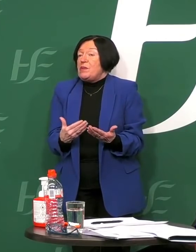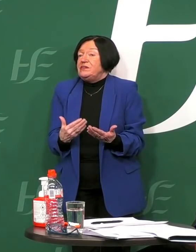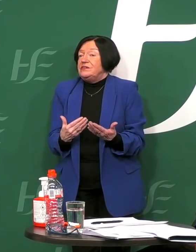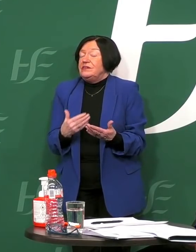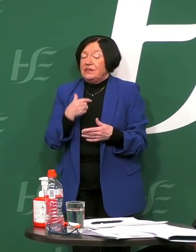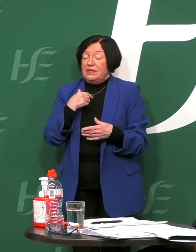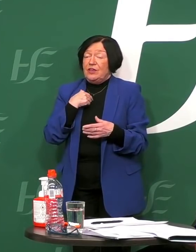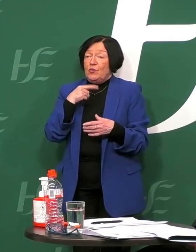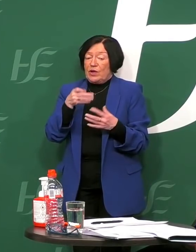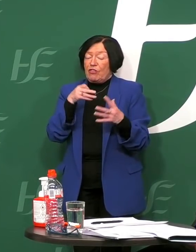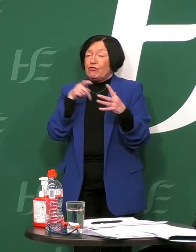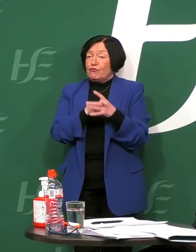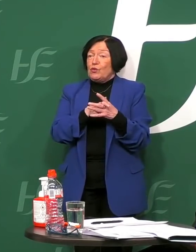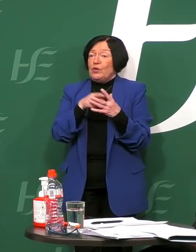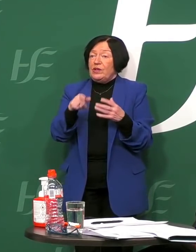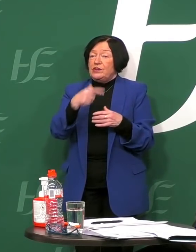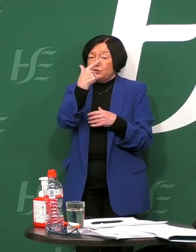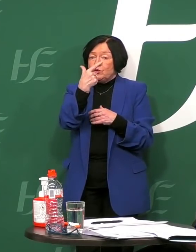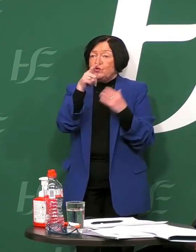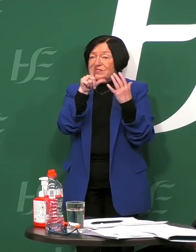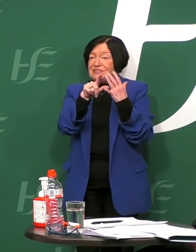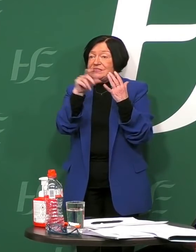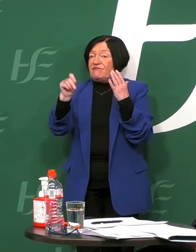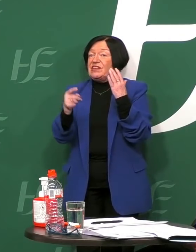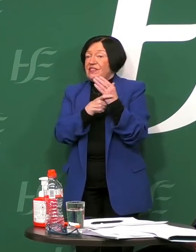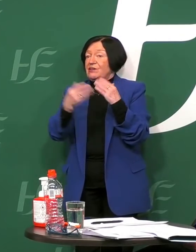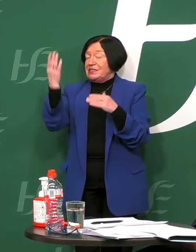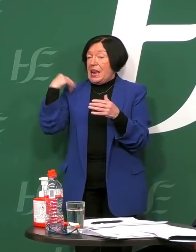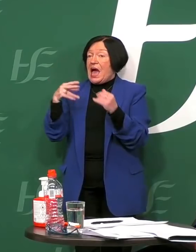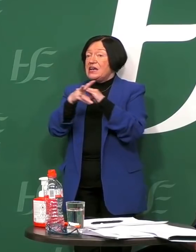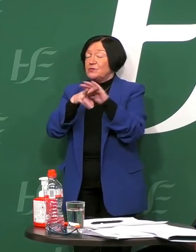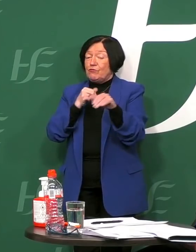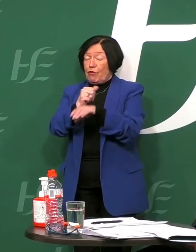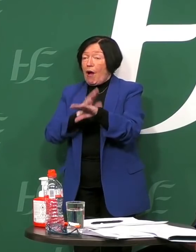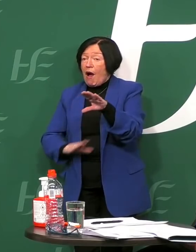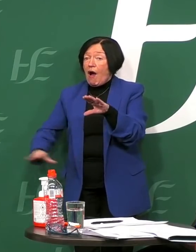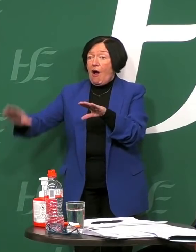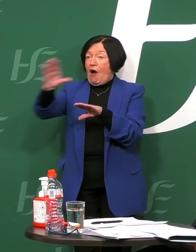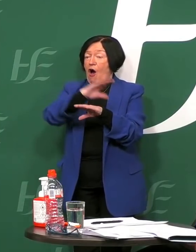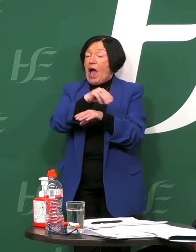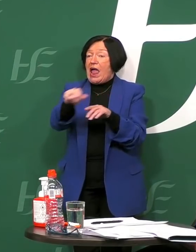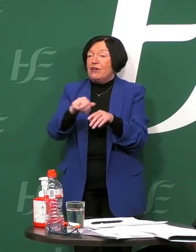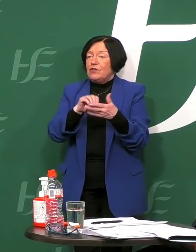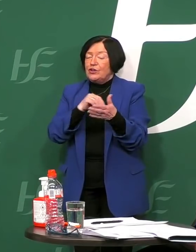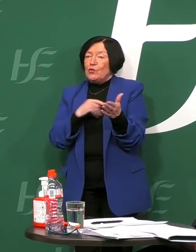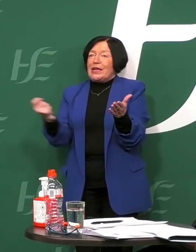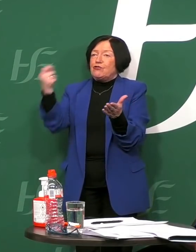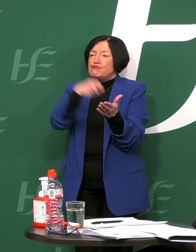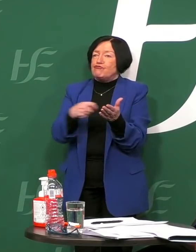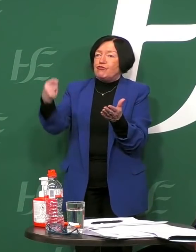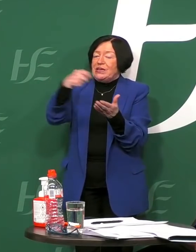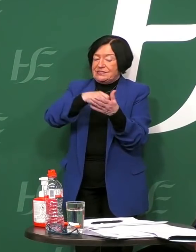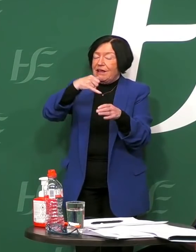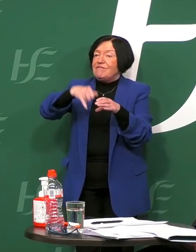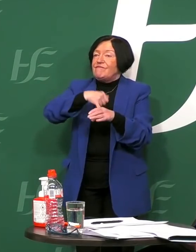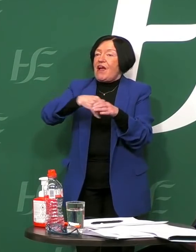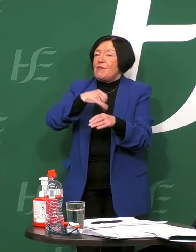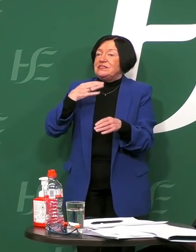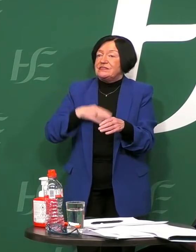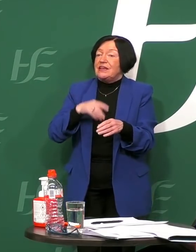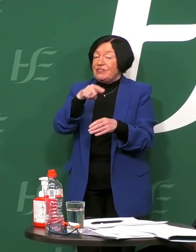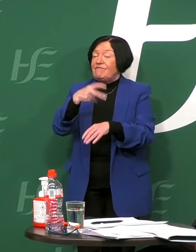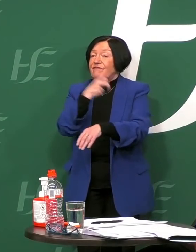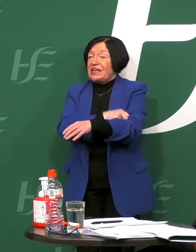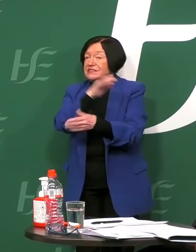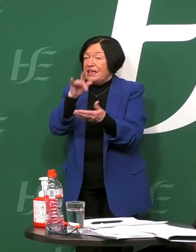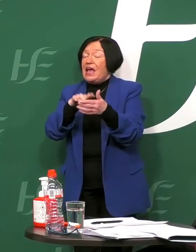of what we're getting through. As I say, with 270,000 in total last week across all channels. So we're trying to increase the pharmacy side alongside the vaccination centres,